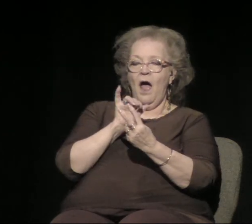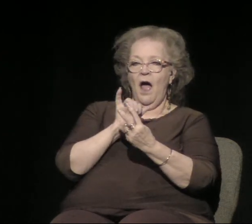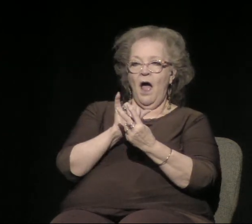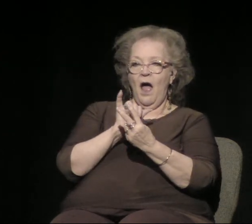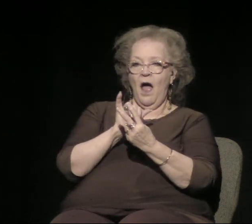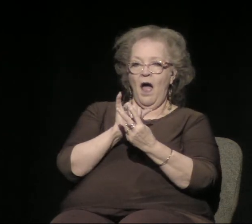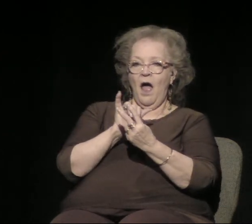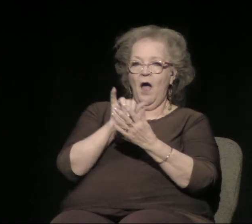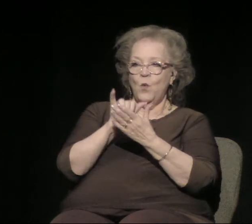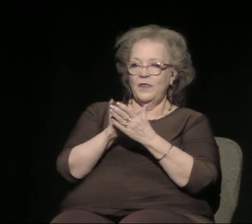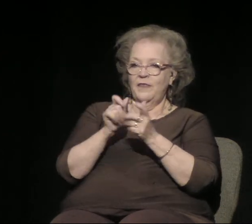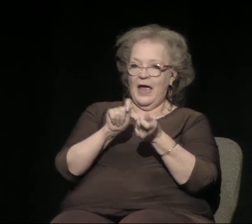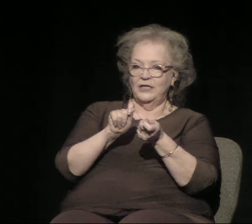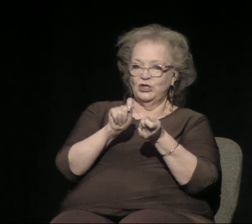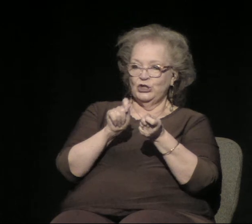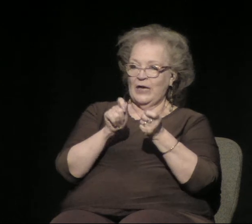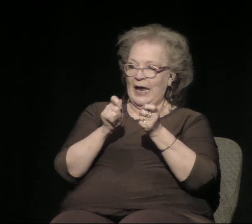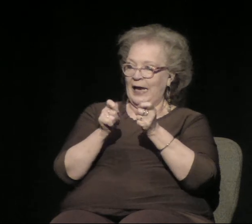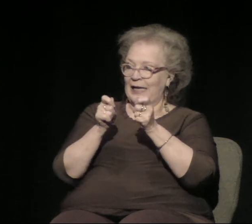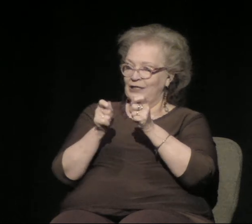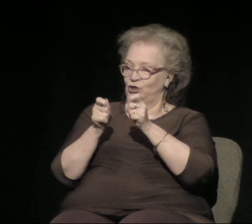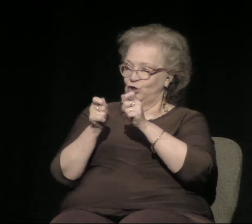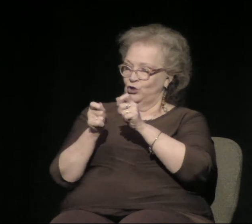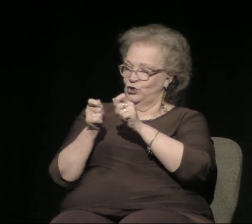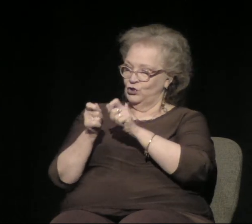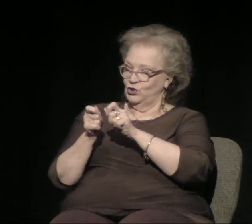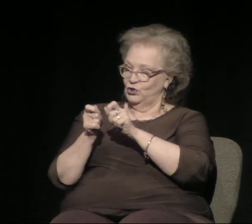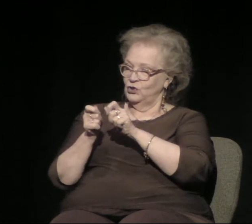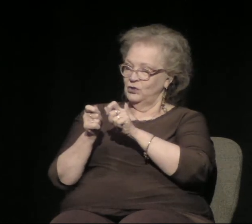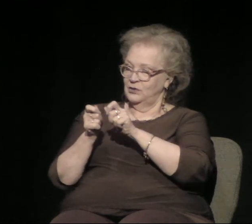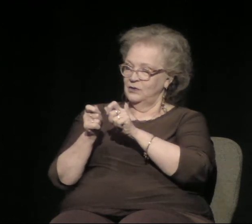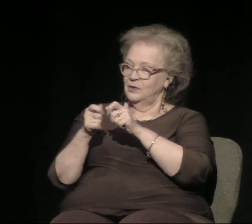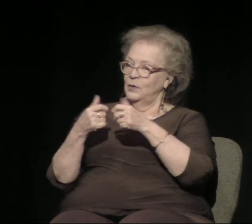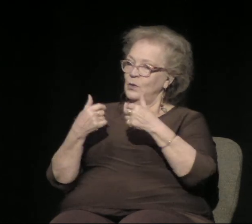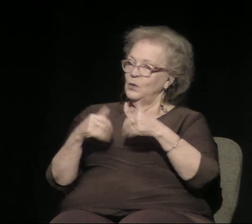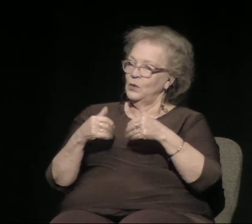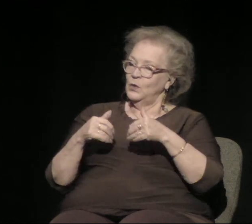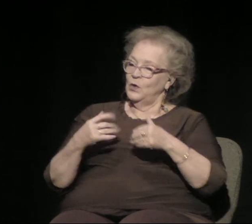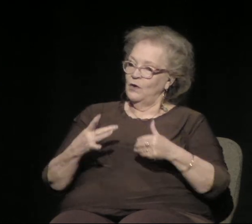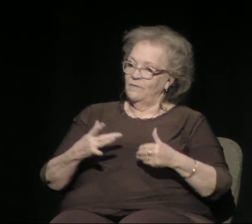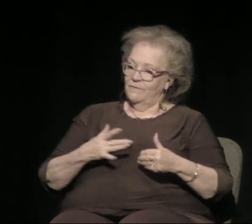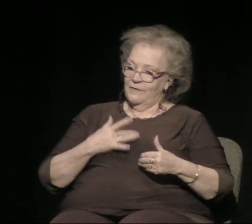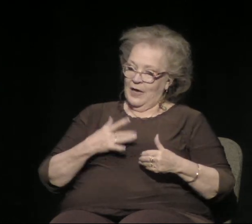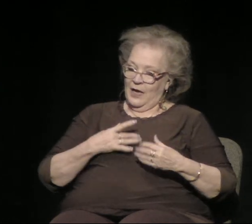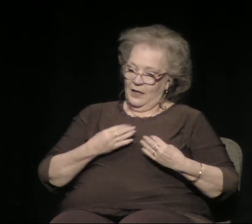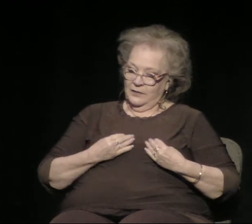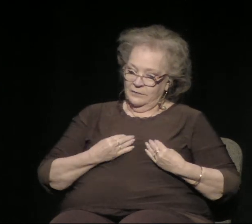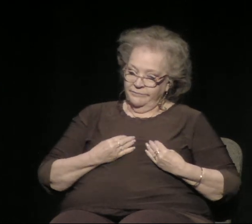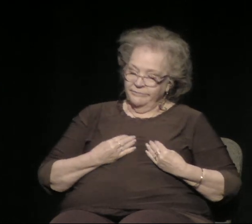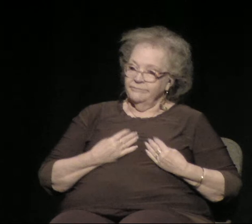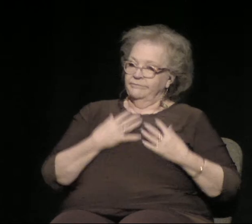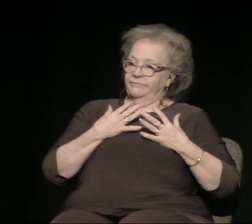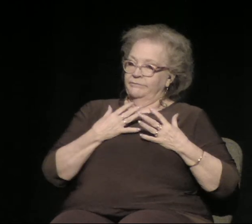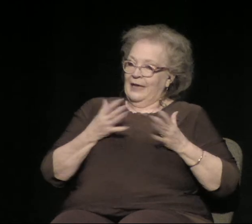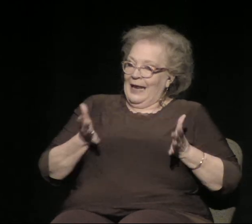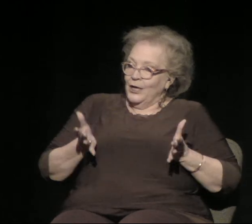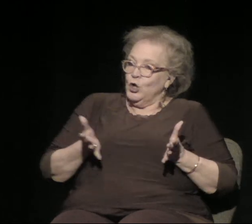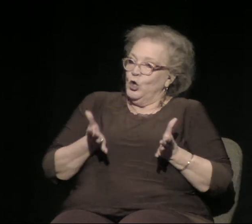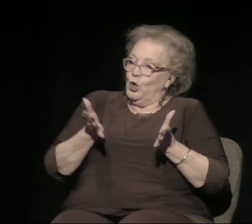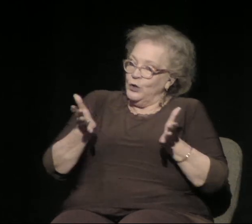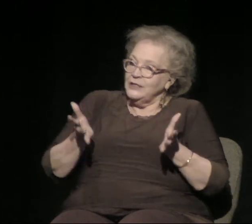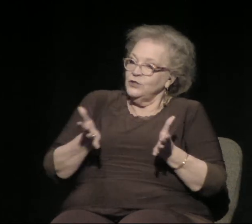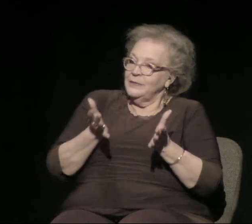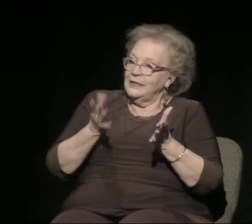this regime change and this countdown. So what an encouragement these two verses must have been to him. Think about what